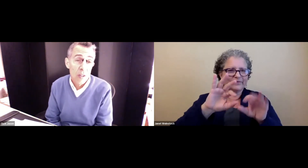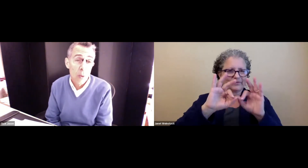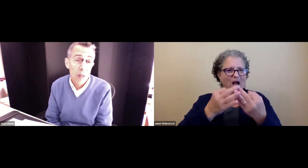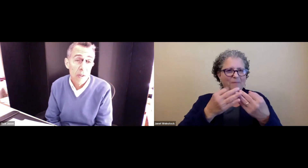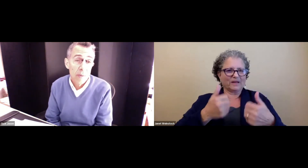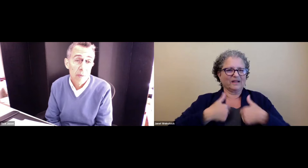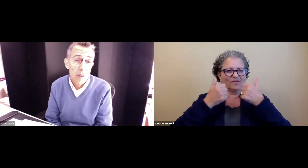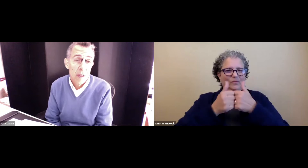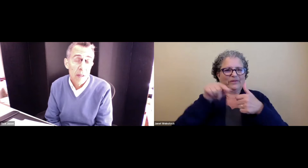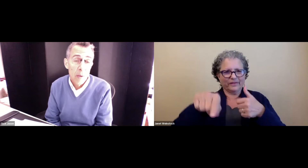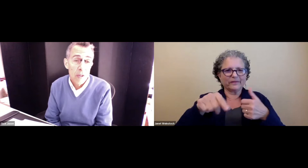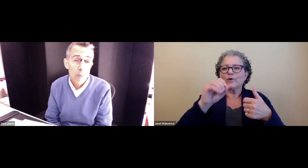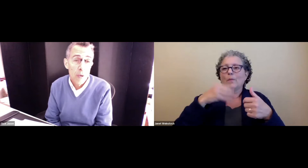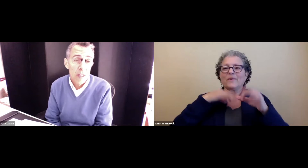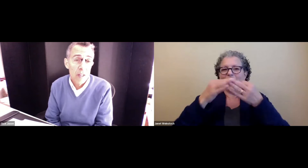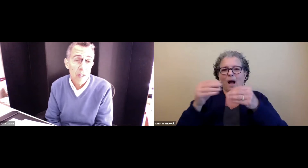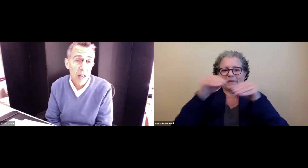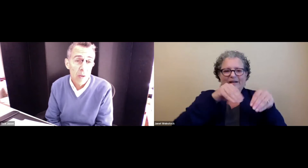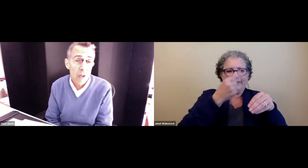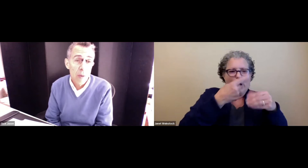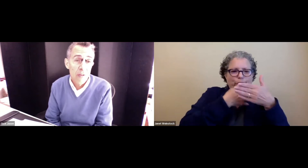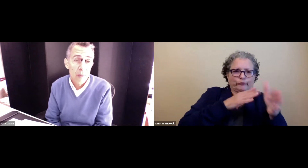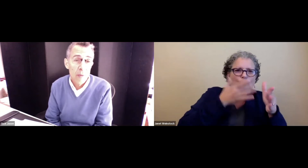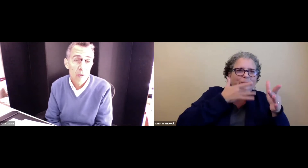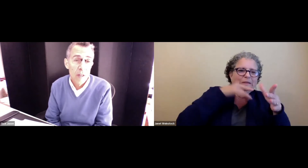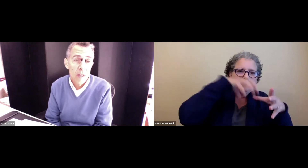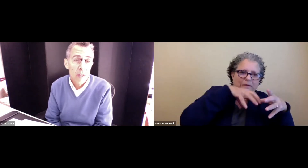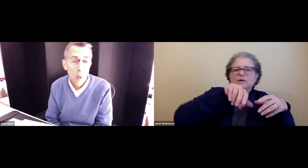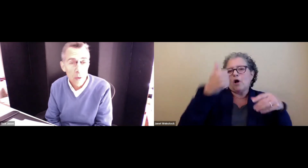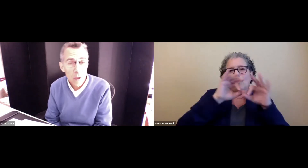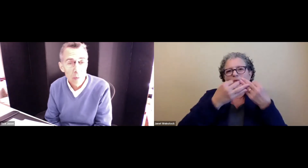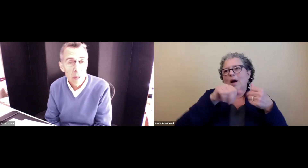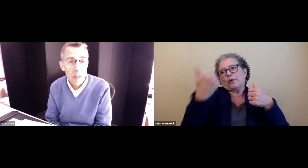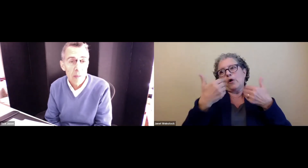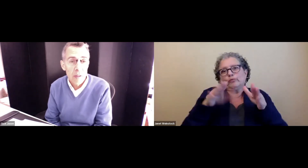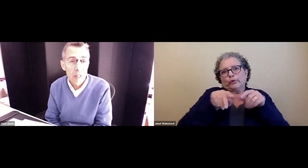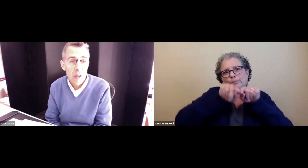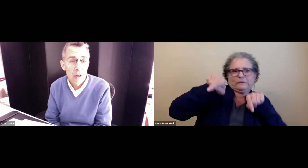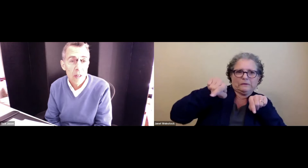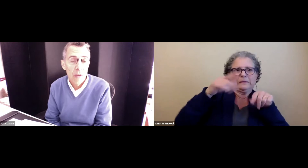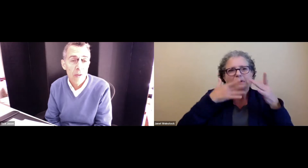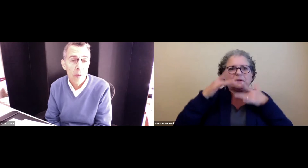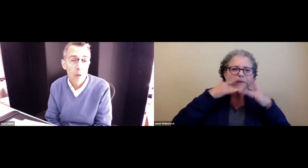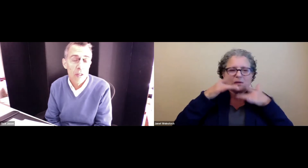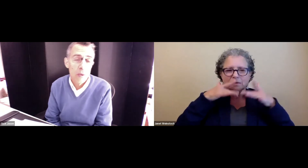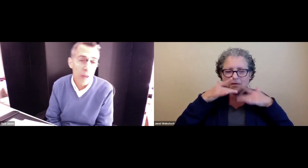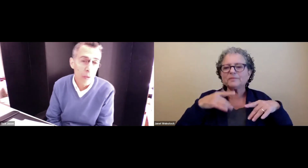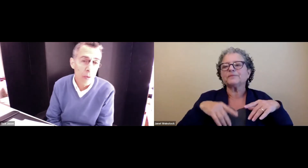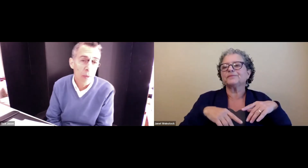was. They were just put into this ghetto. So my family moved in to one room, did the best that they could. Another family moved into another room in the apartment